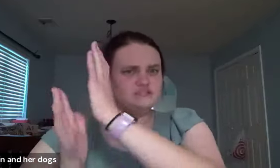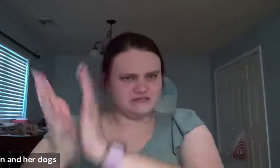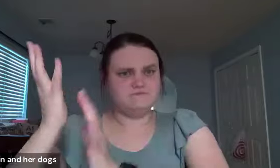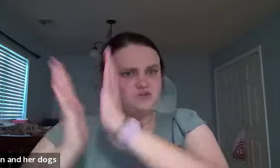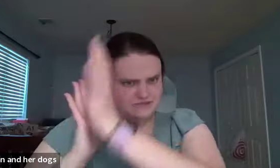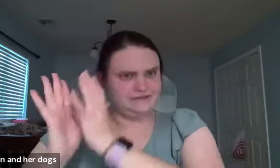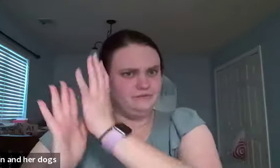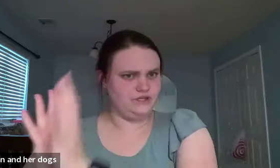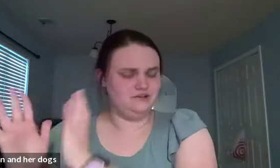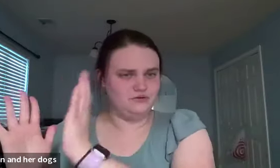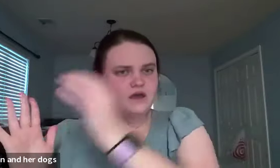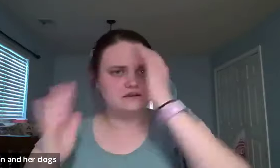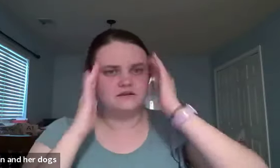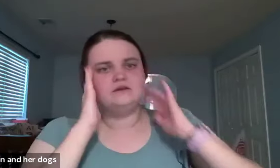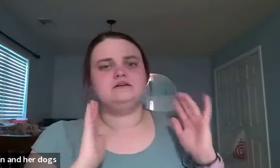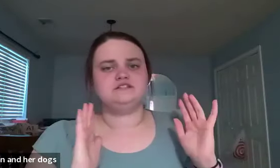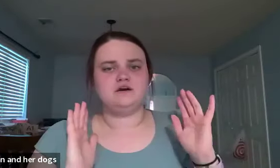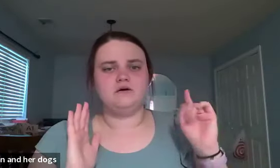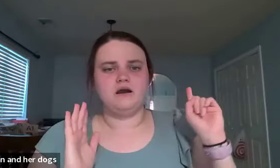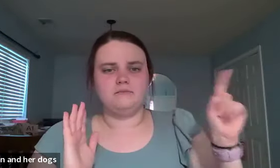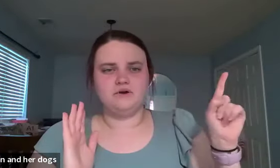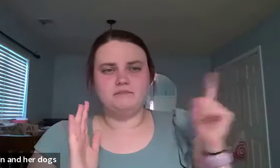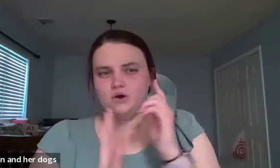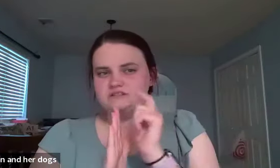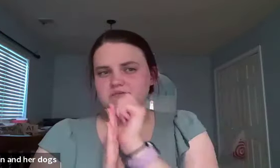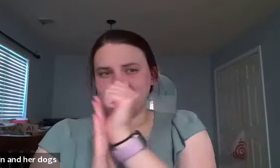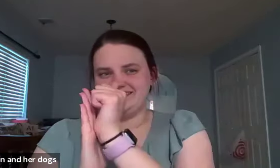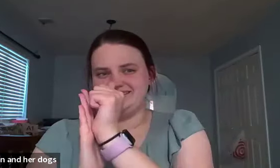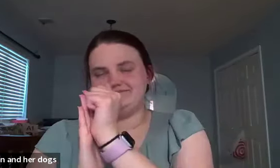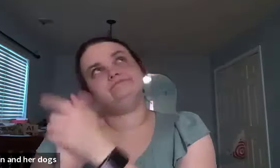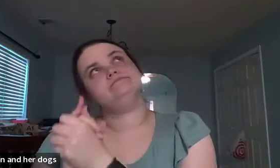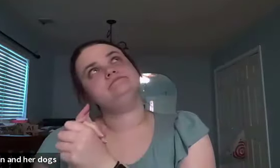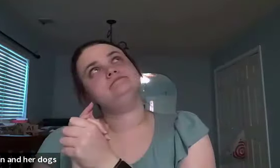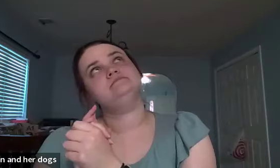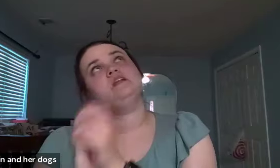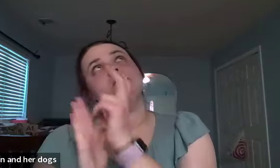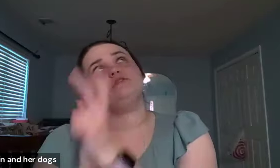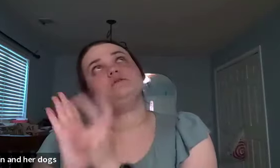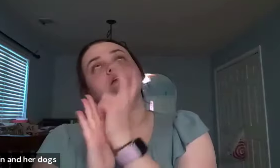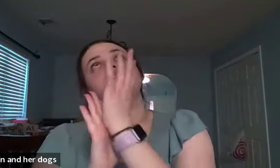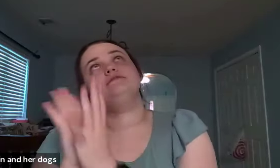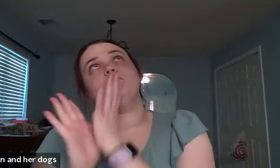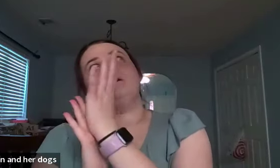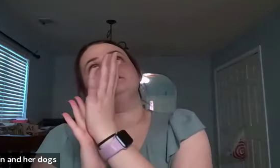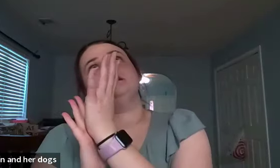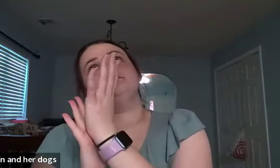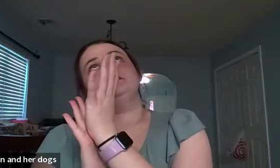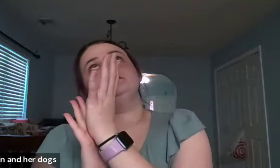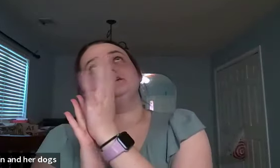looks like confusing when you do that. So, but most of them like the 3 and 4,